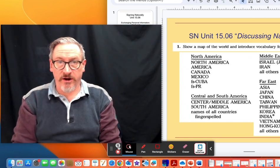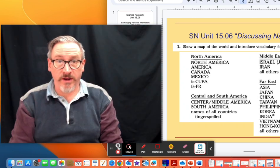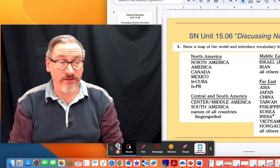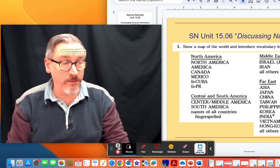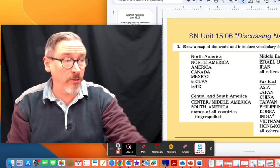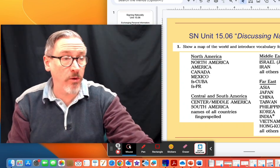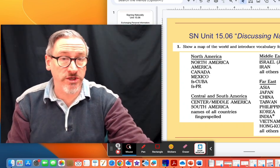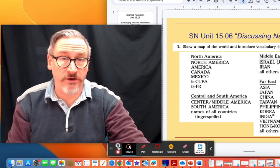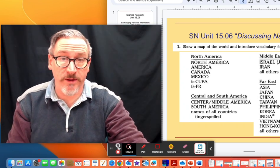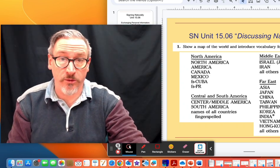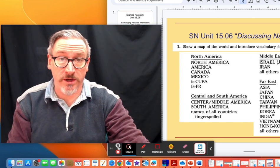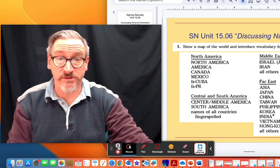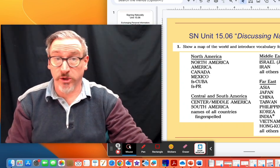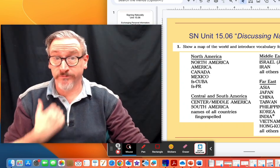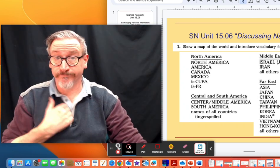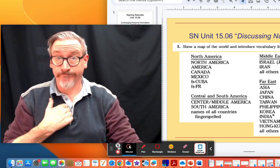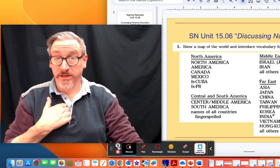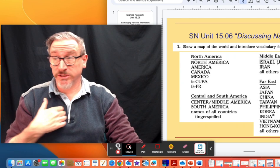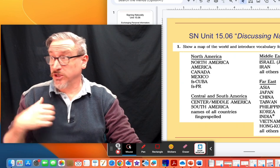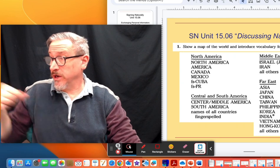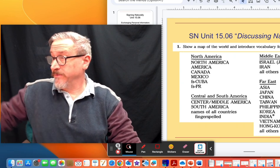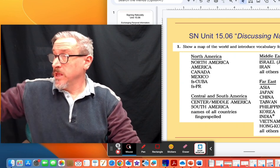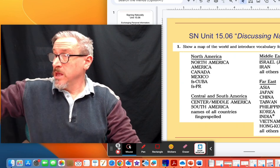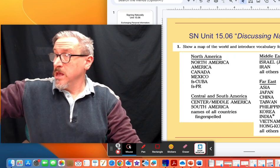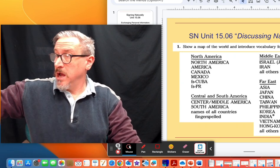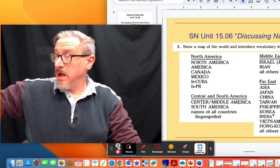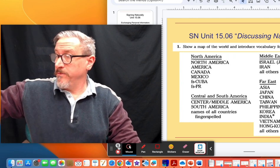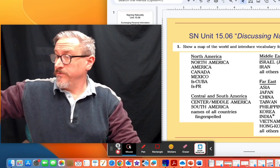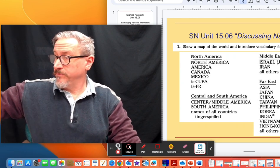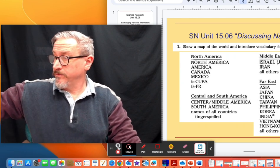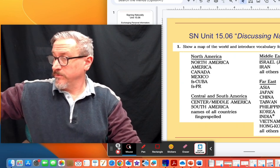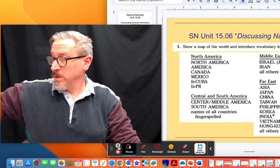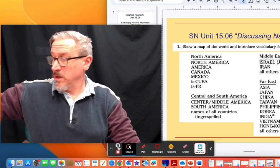I don't know. I think I'm going to be washed out no matter what. So, sorry.